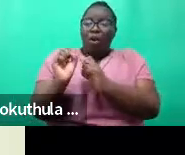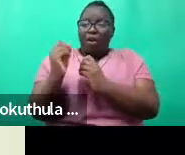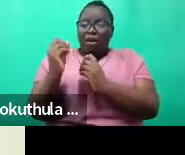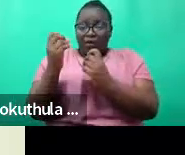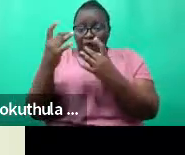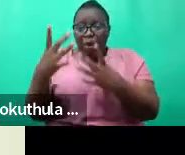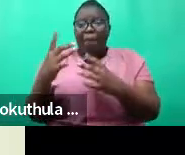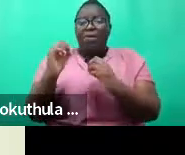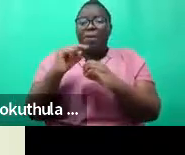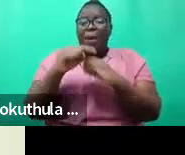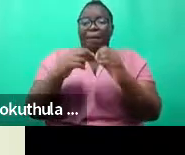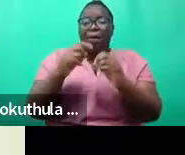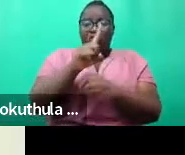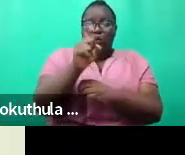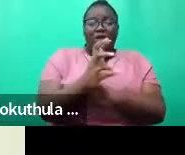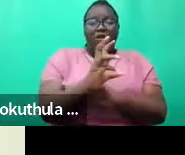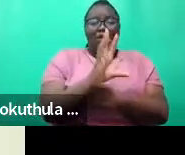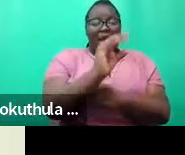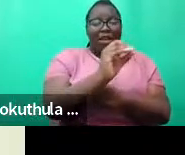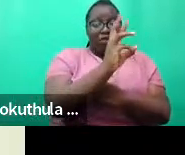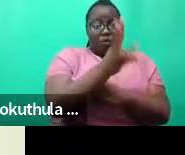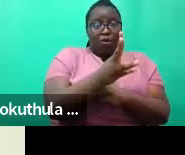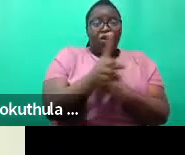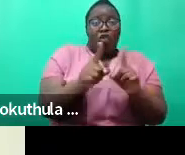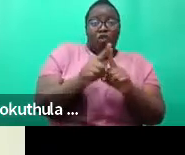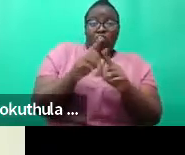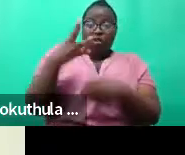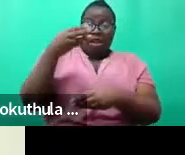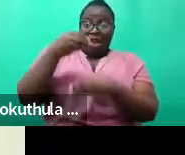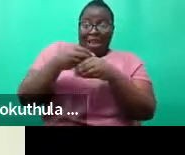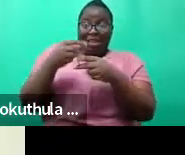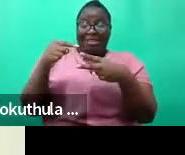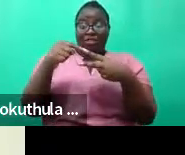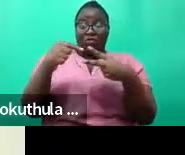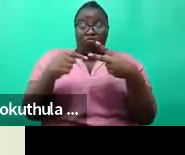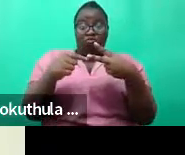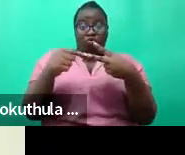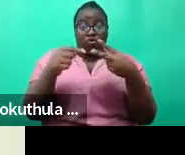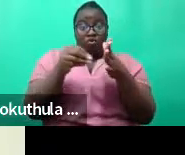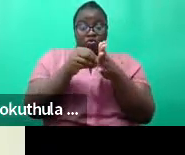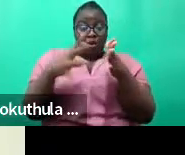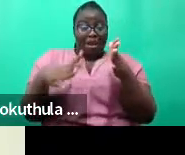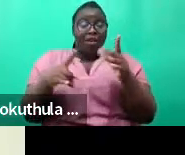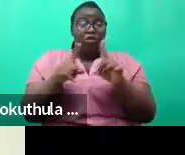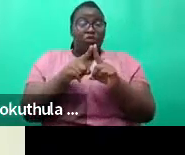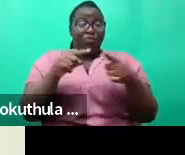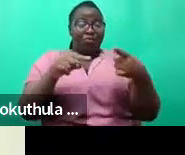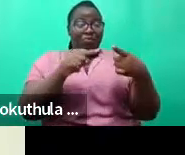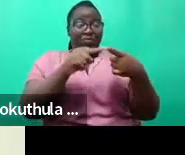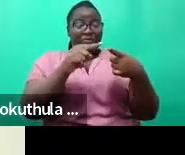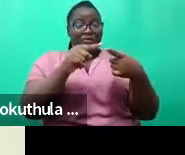ask. May I add that two students, I said, one of the students had a visual